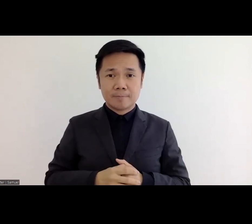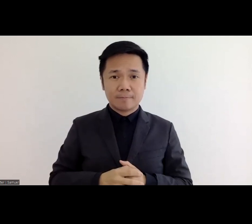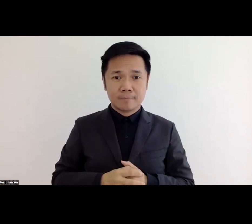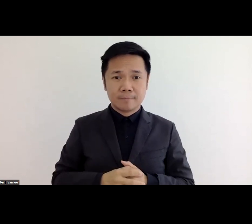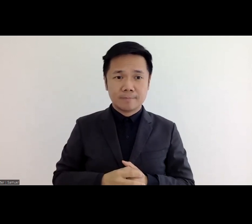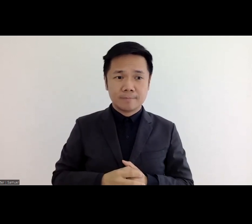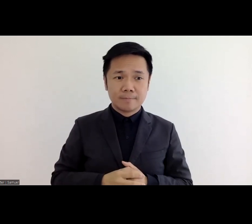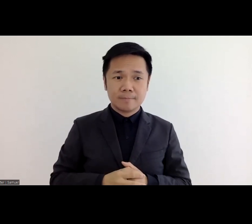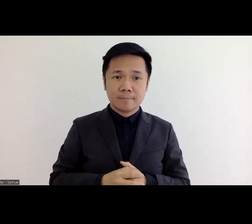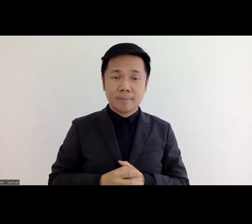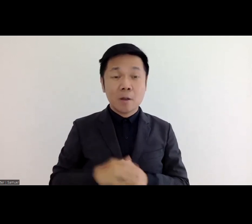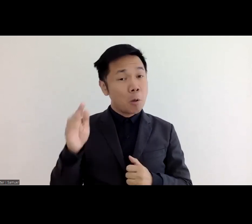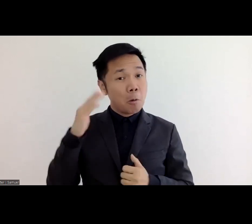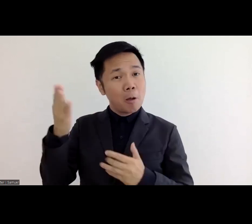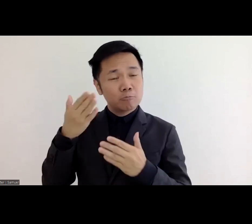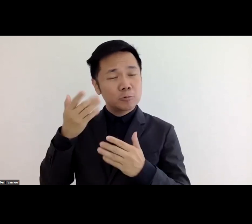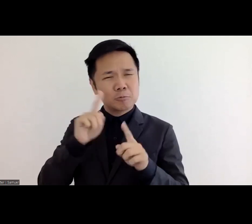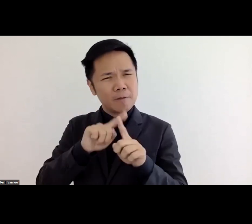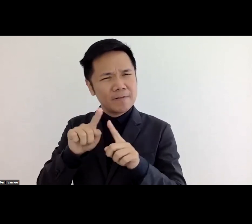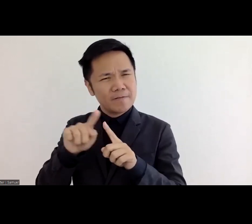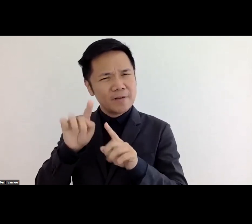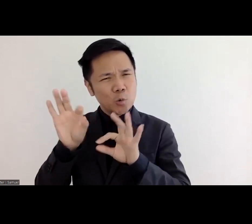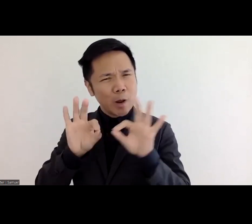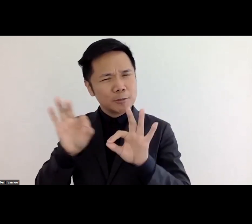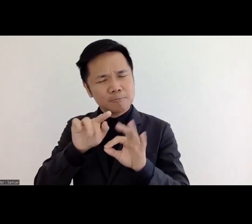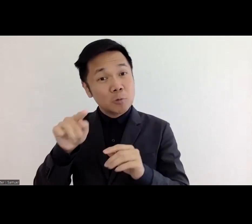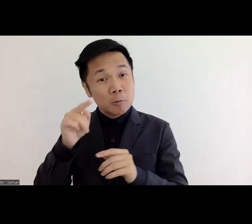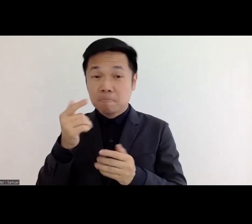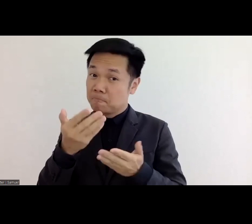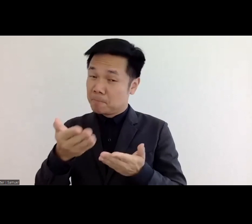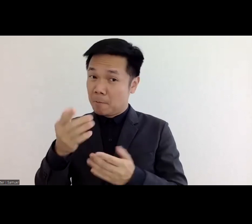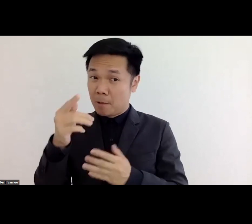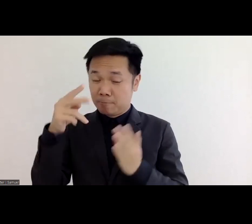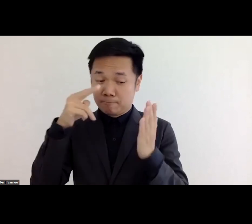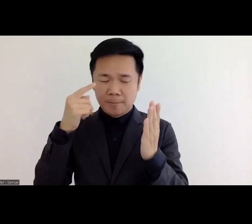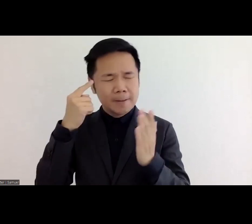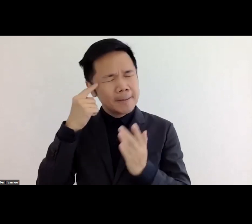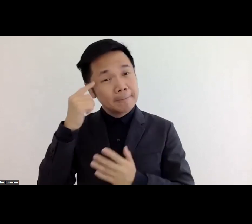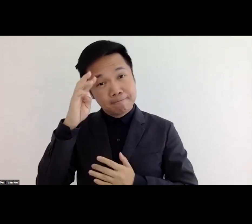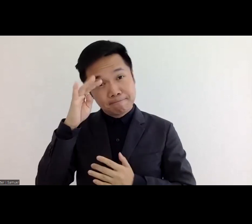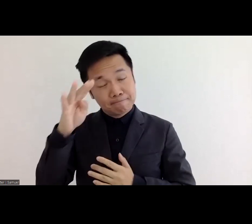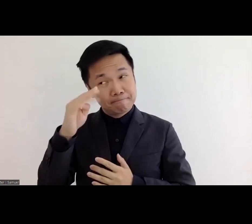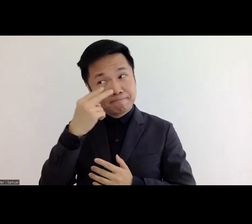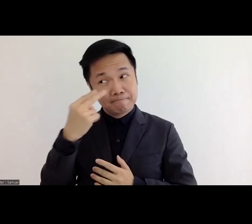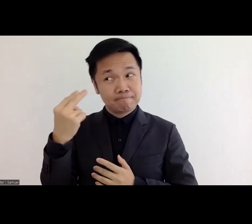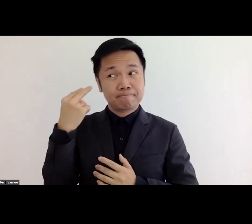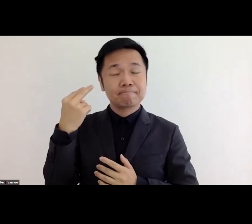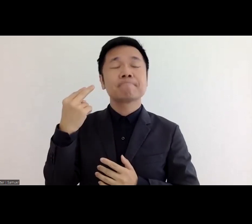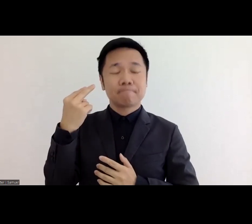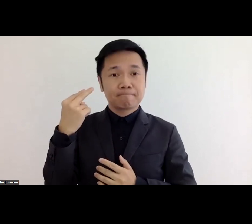raised and shared that helped us to rethink, revisit how we